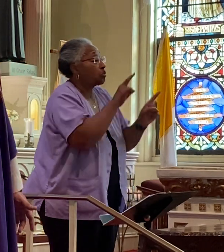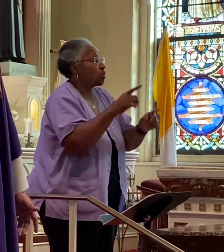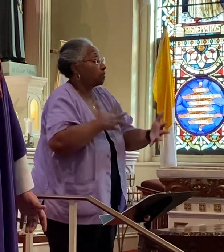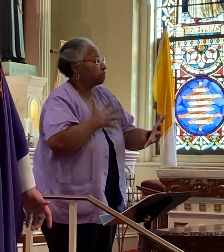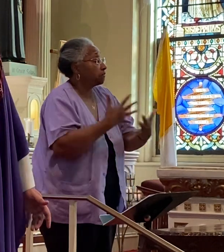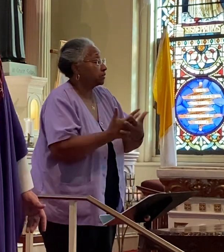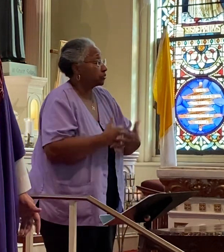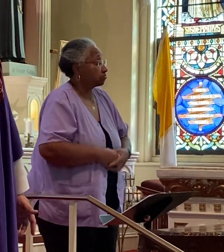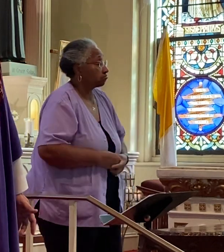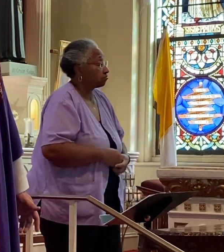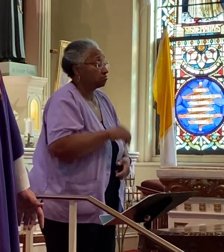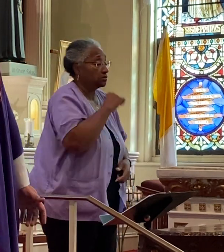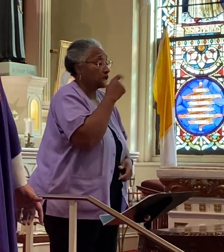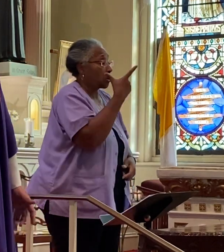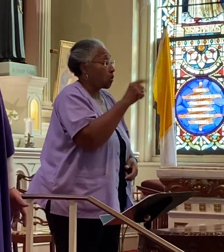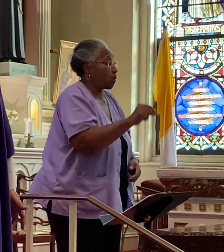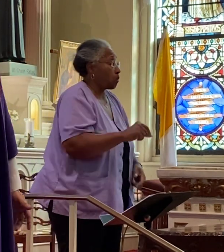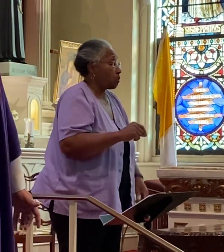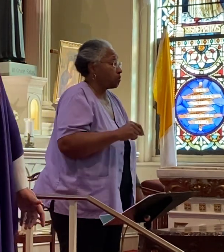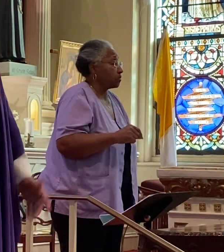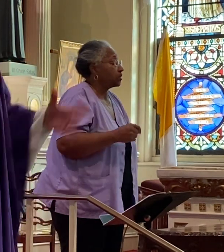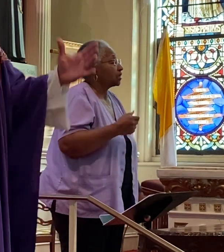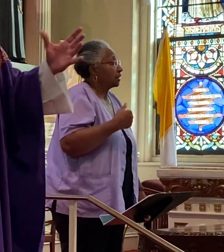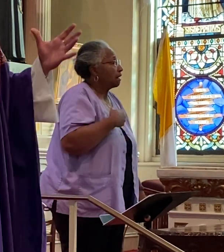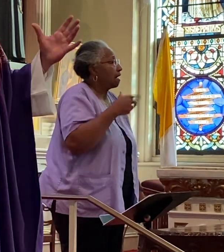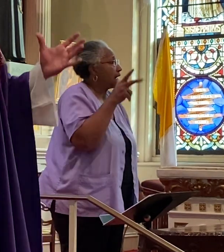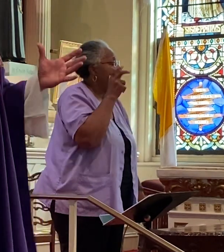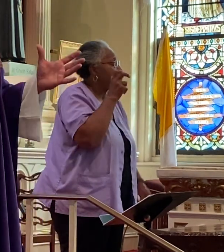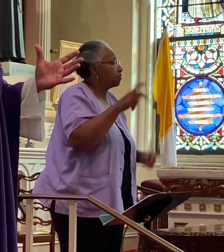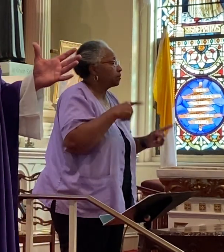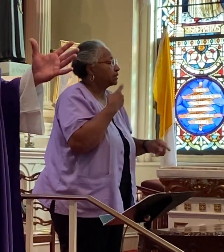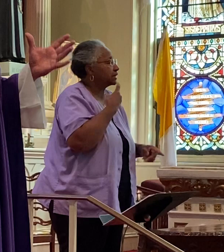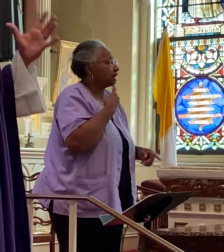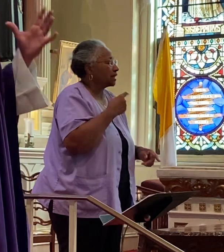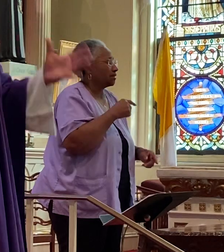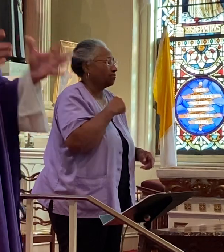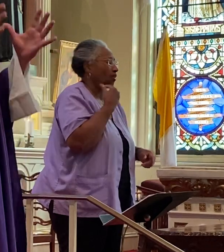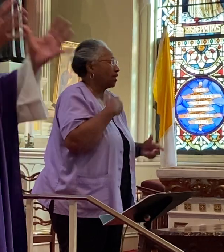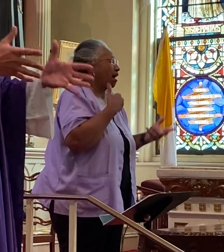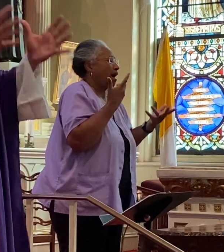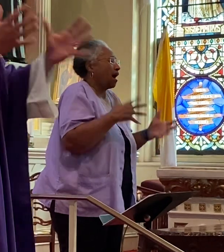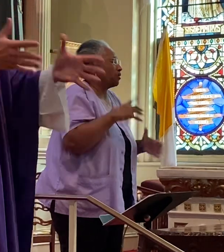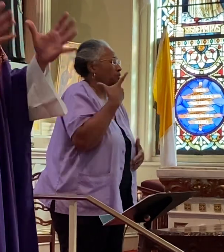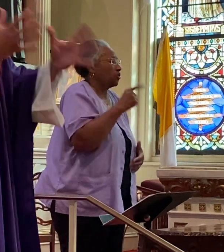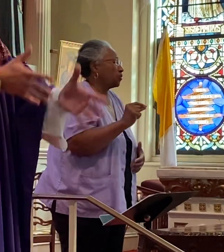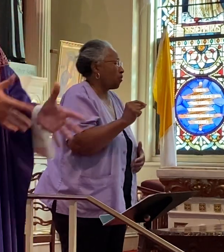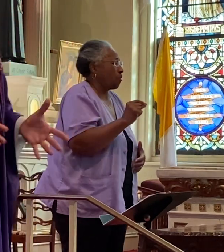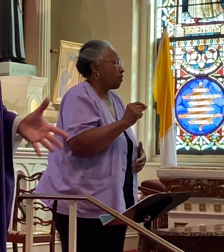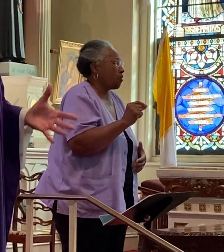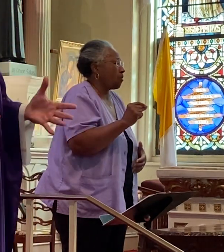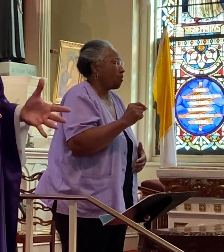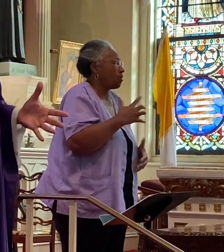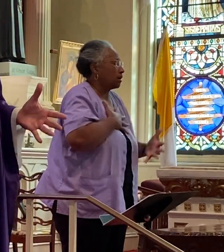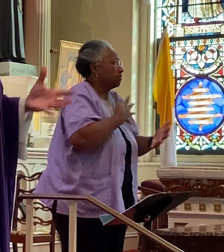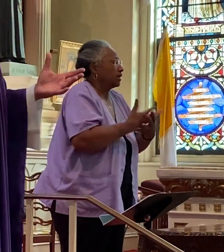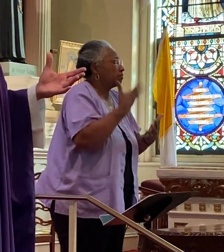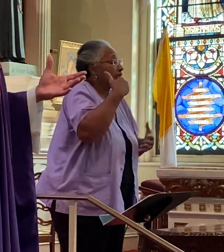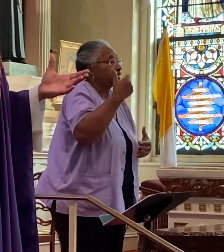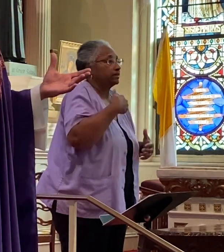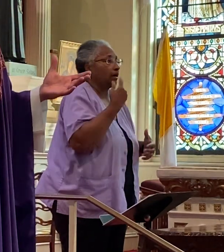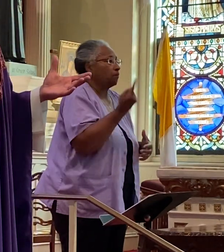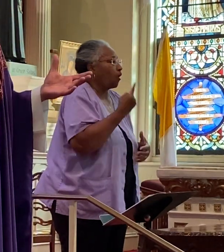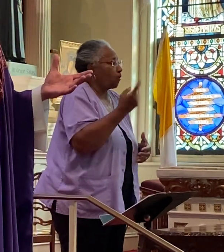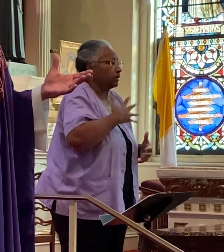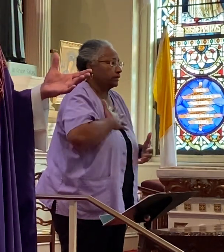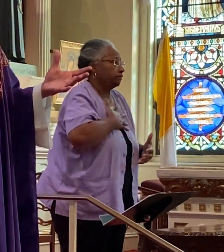They don't go to confession anymore. And I hear them say, "Father, I don't want to go to confession because I always confess the same thing."